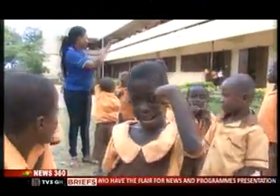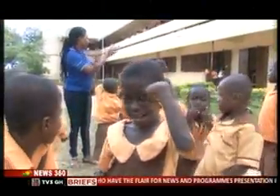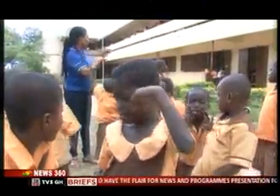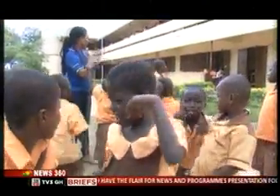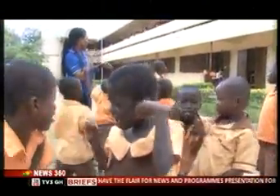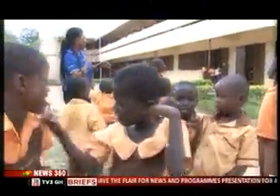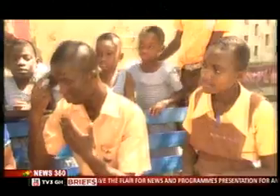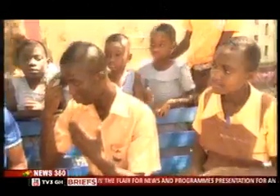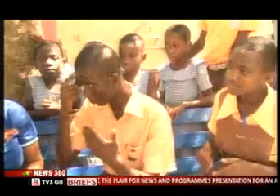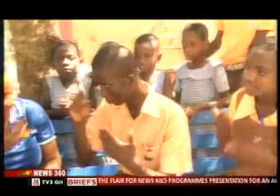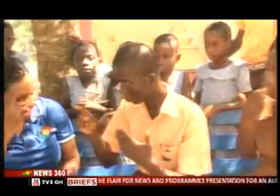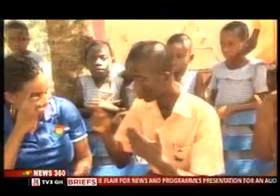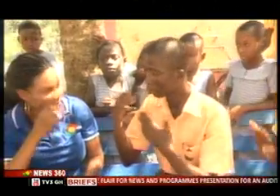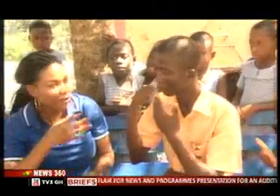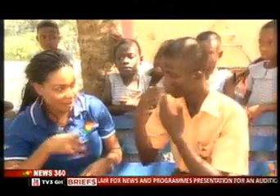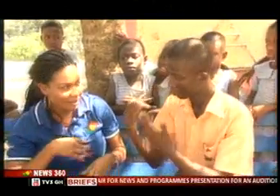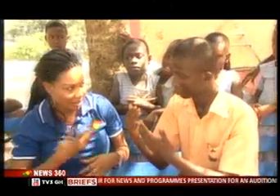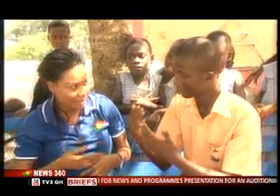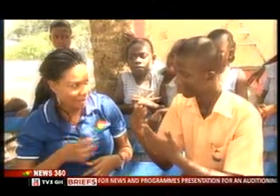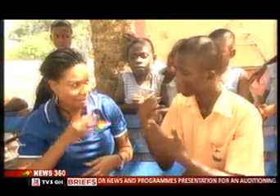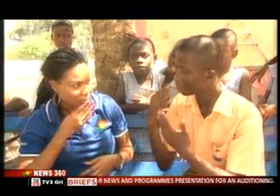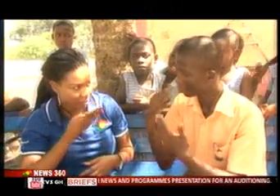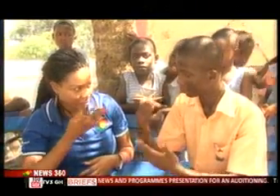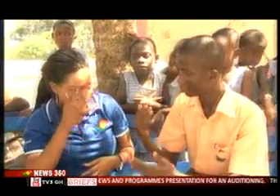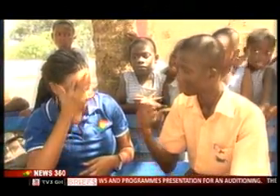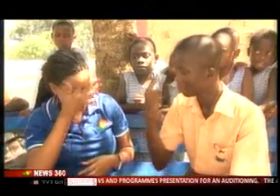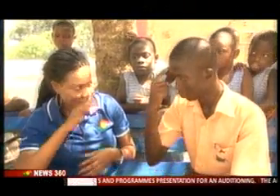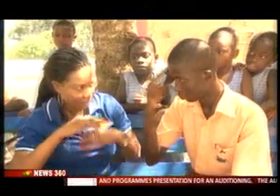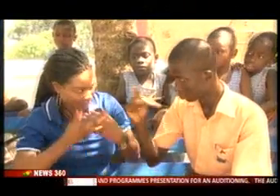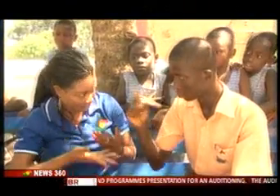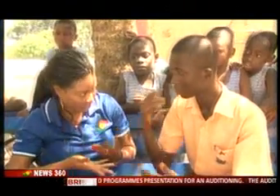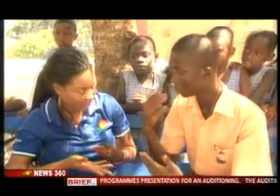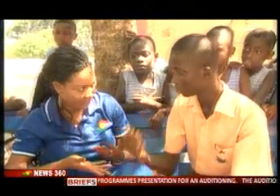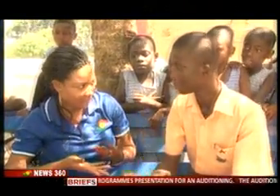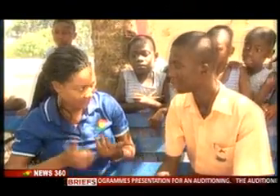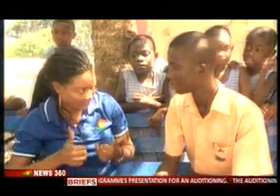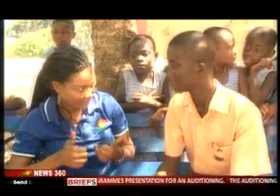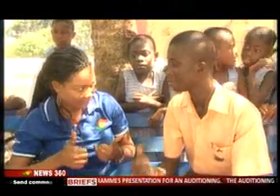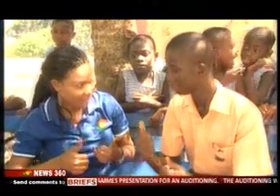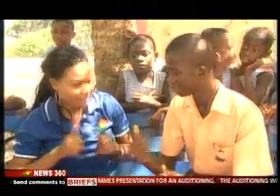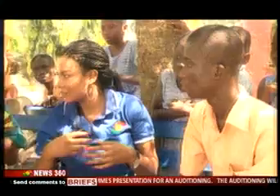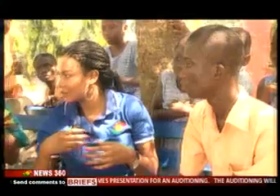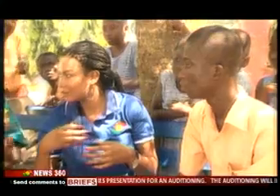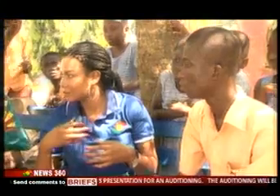students. I then engaged a girl and boy preference on the state of the school's infrastructure. Thank you